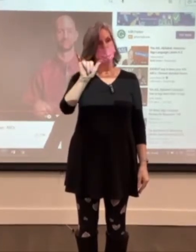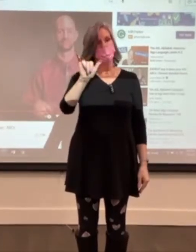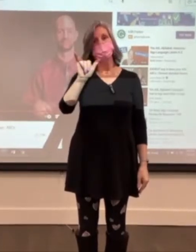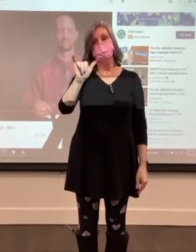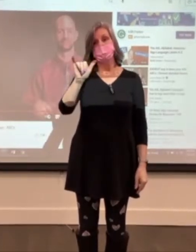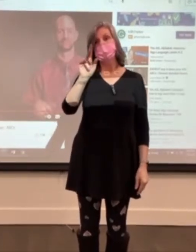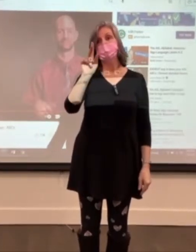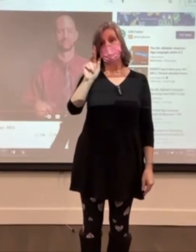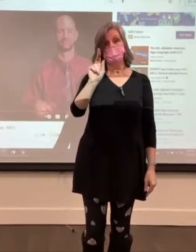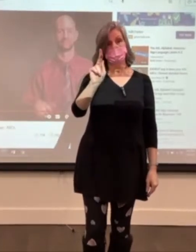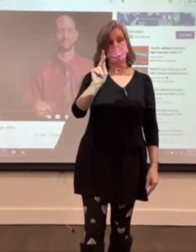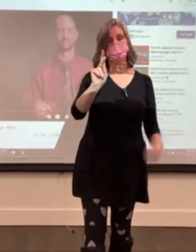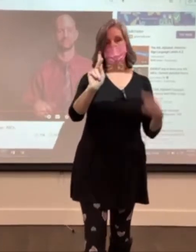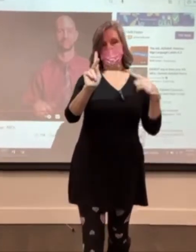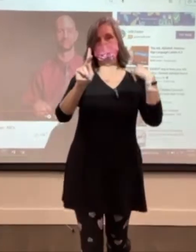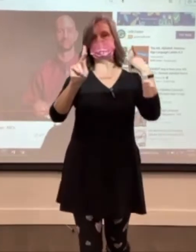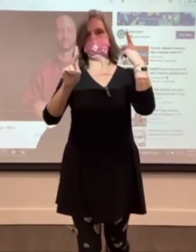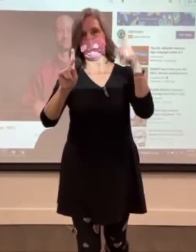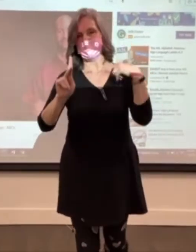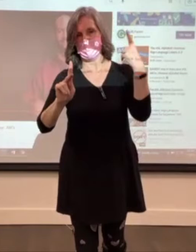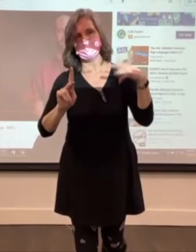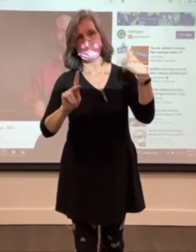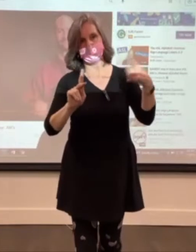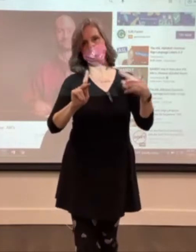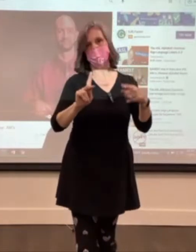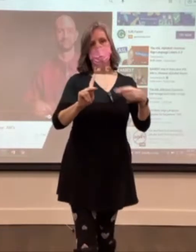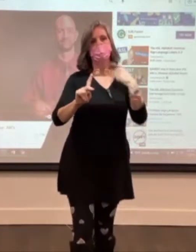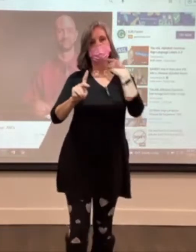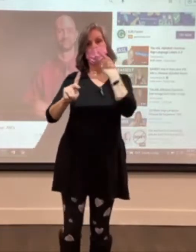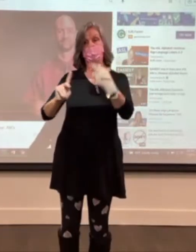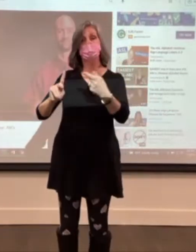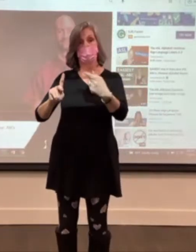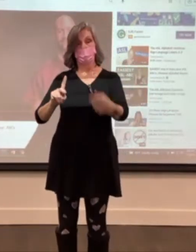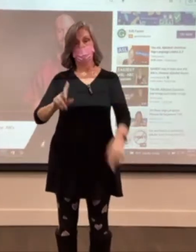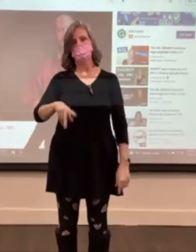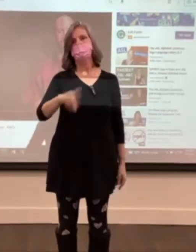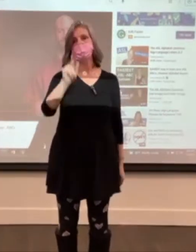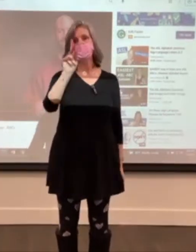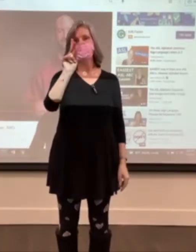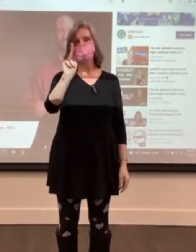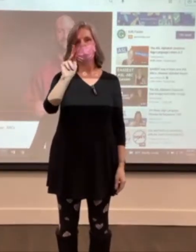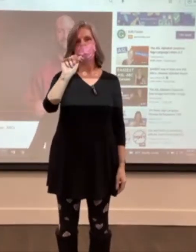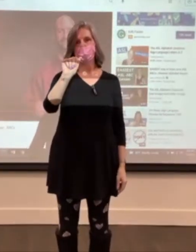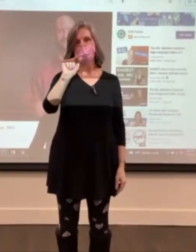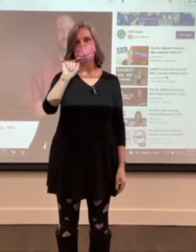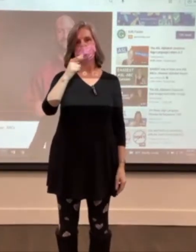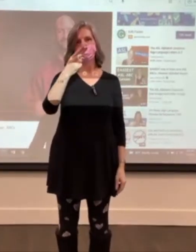And when you're seeing the finger spelling, you'd actually be sounding out the letters rather than saying them like I just did. It would be